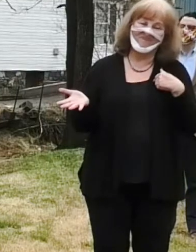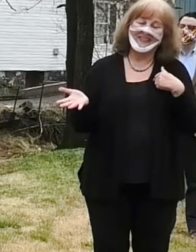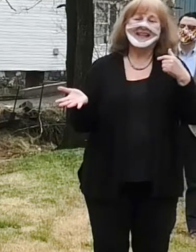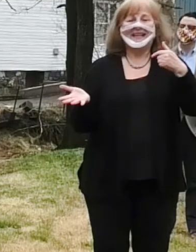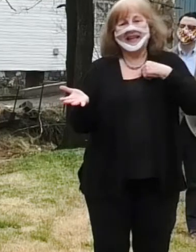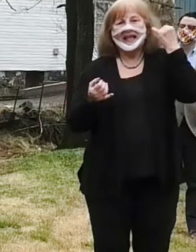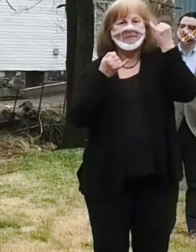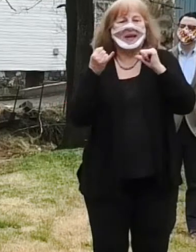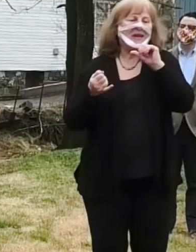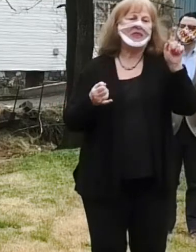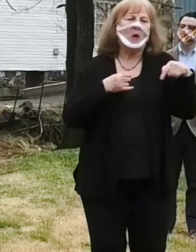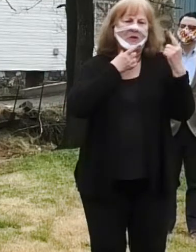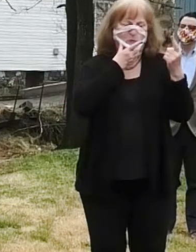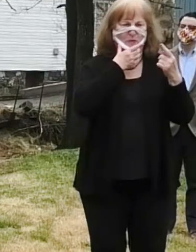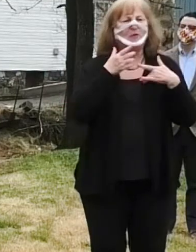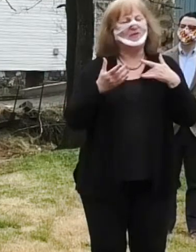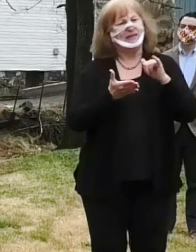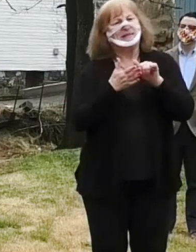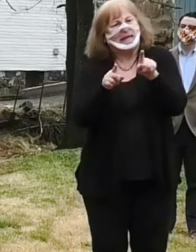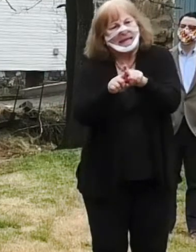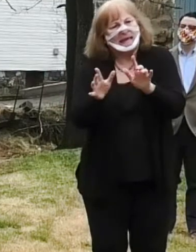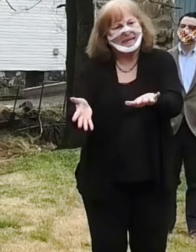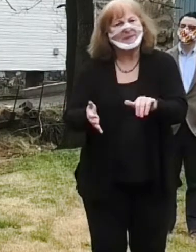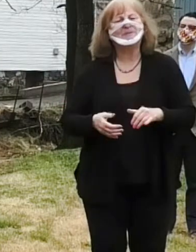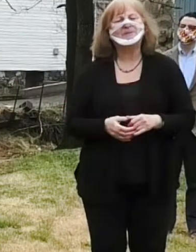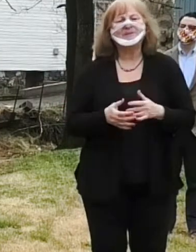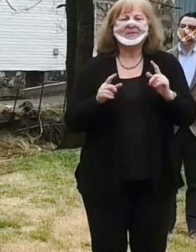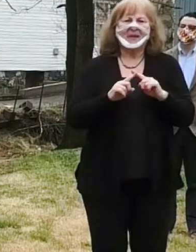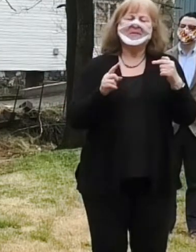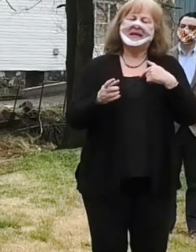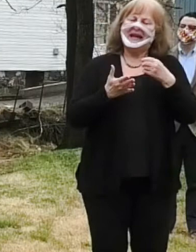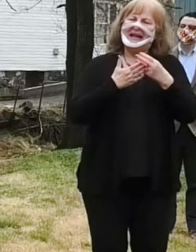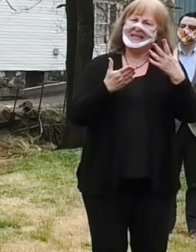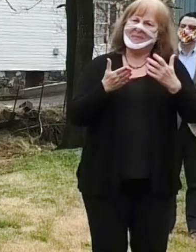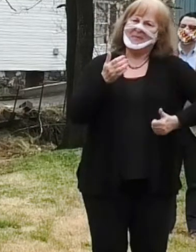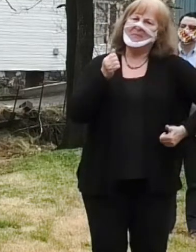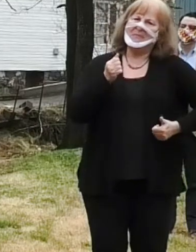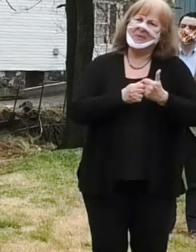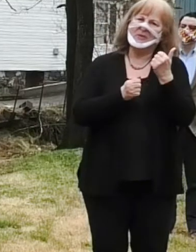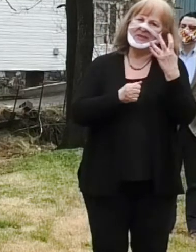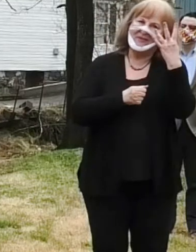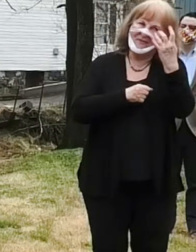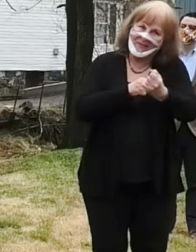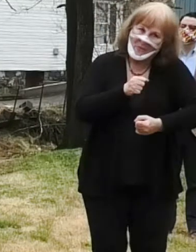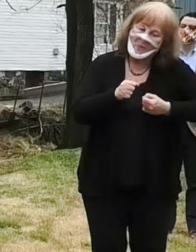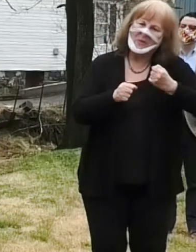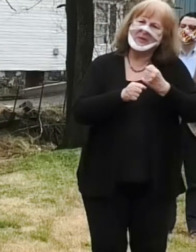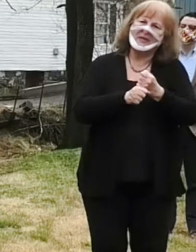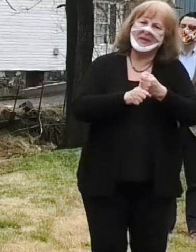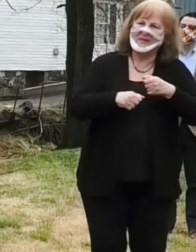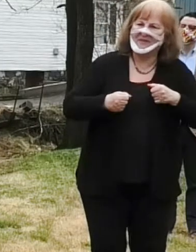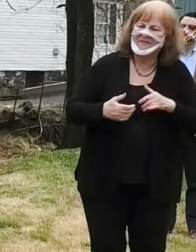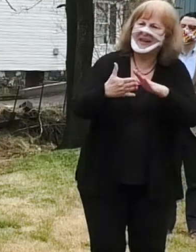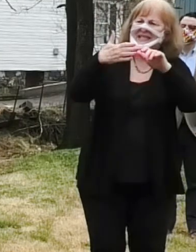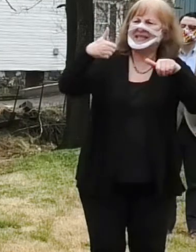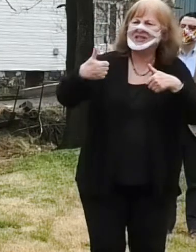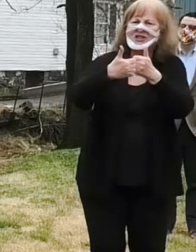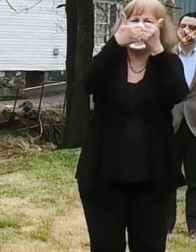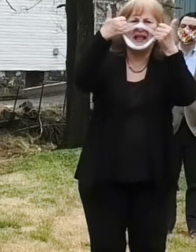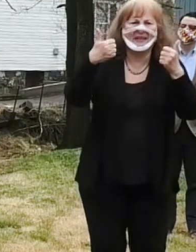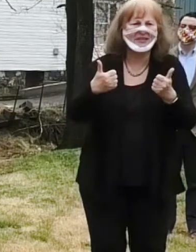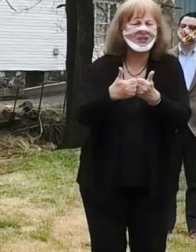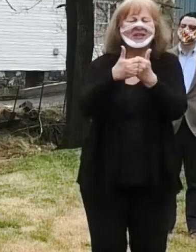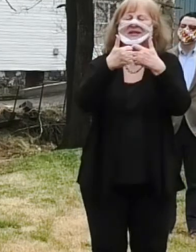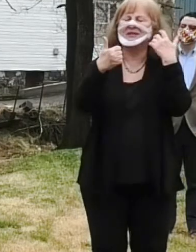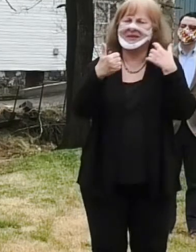I imagine I'm not the only one that feels that way. But I've spent the better part of 4 years facing challenges that have demanded